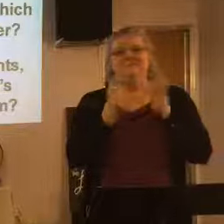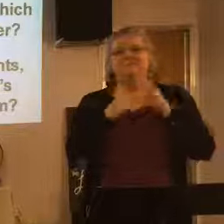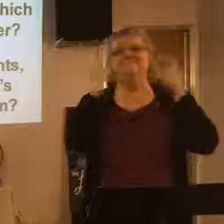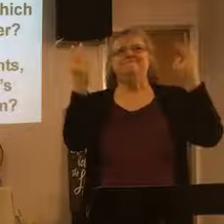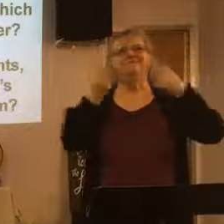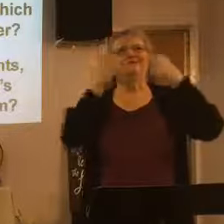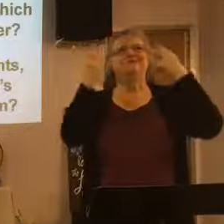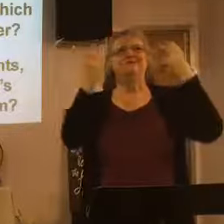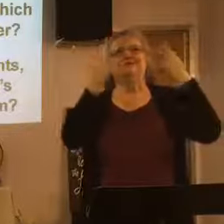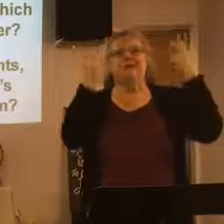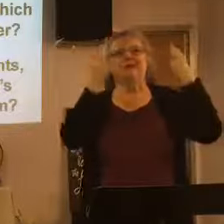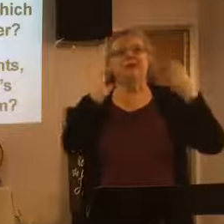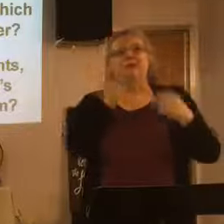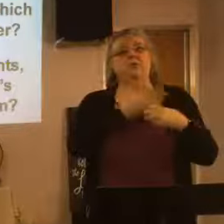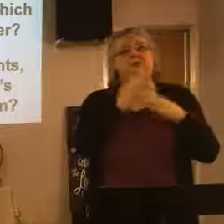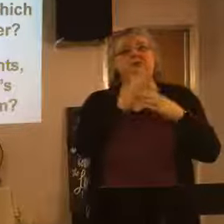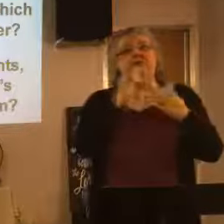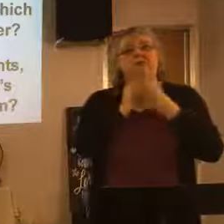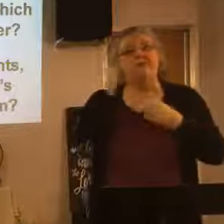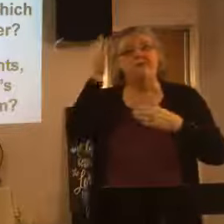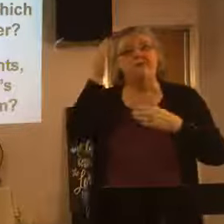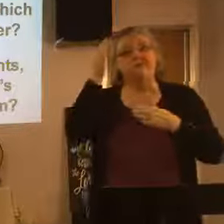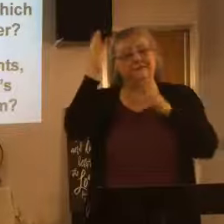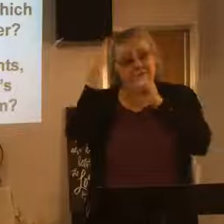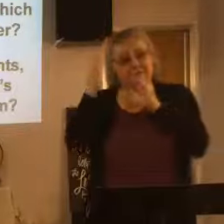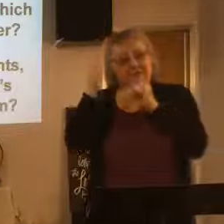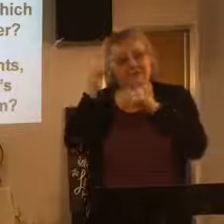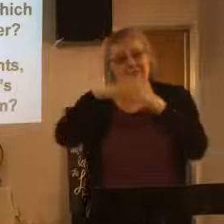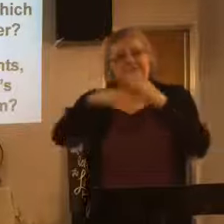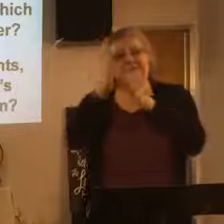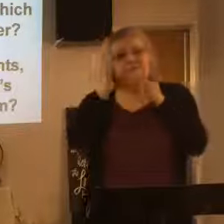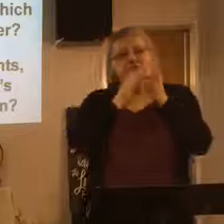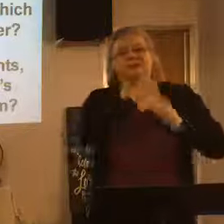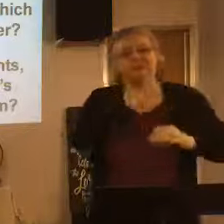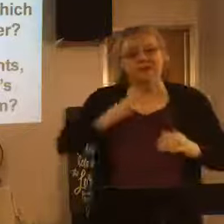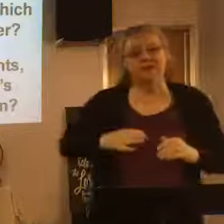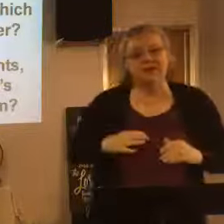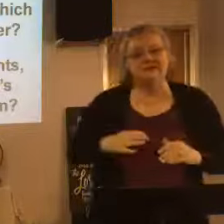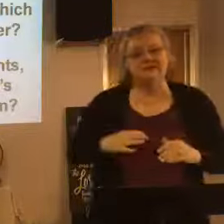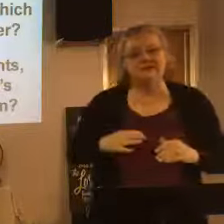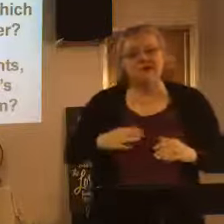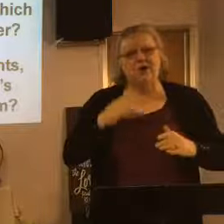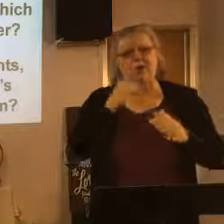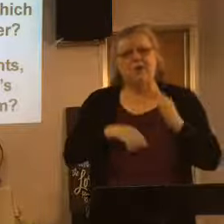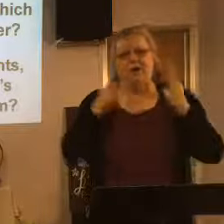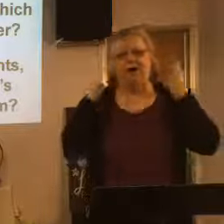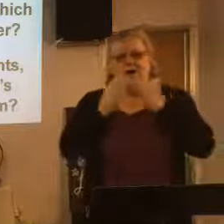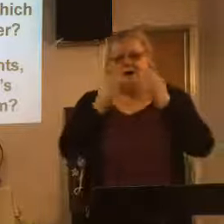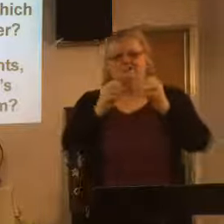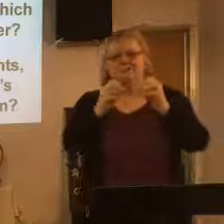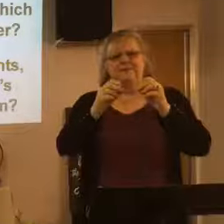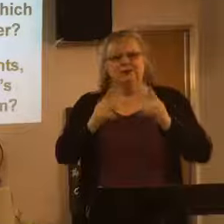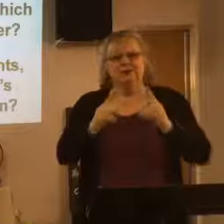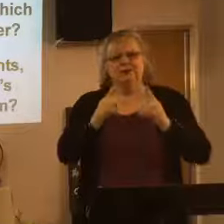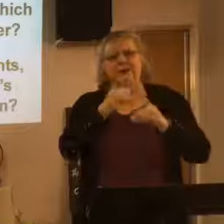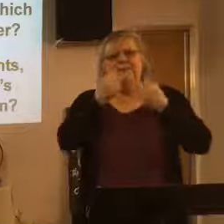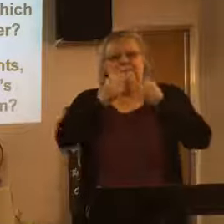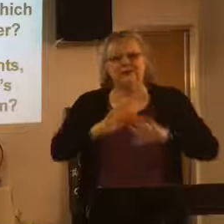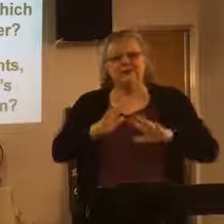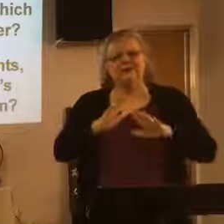victorious. And we can share that message of hope in Jesus Christ. What a privilege. What a blessing to be a part of